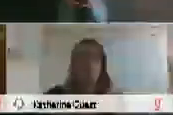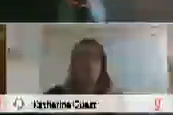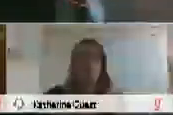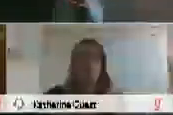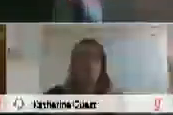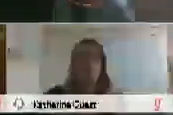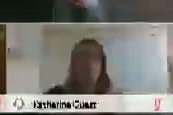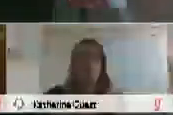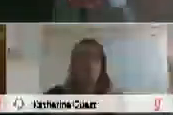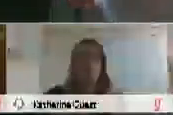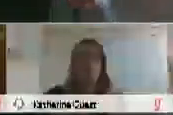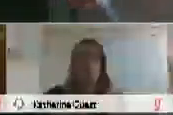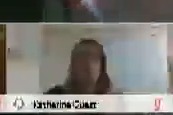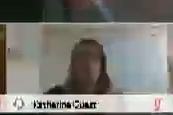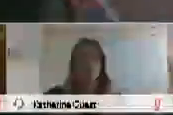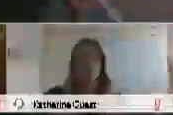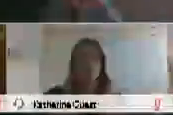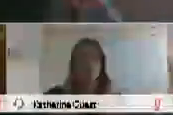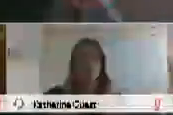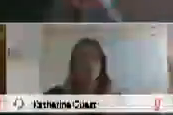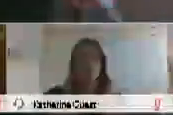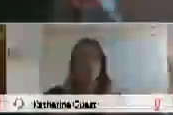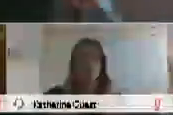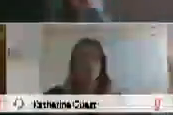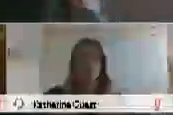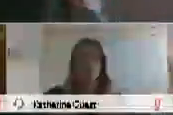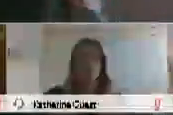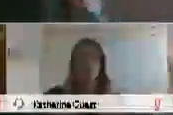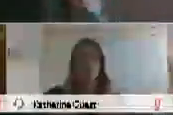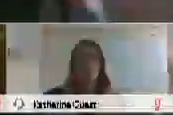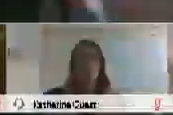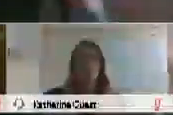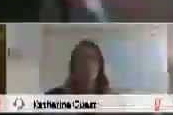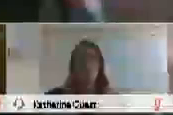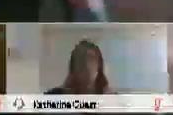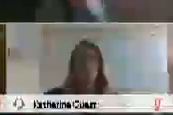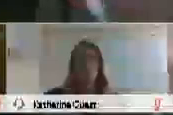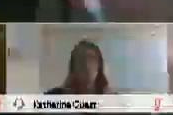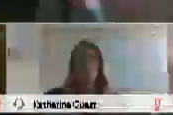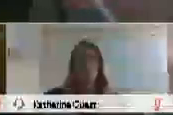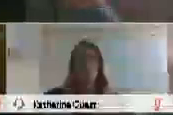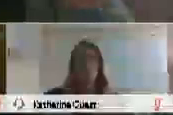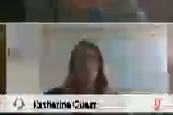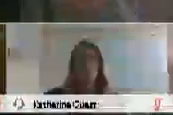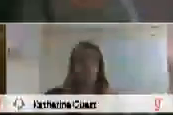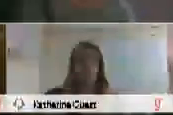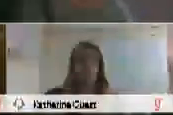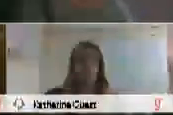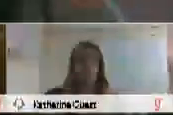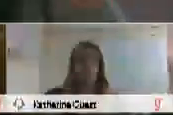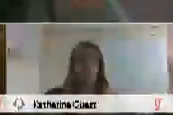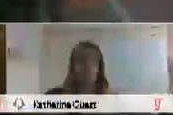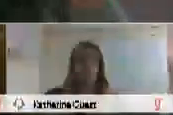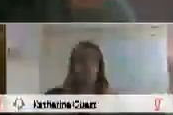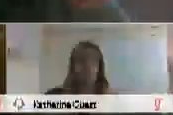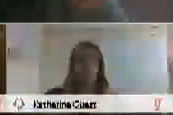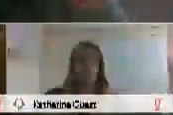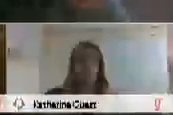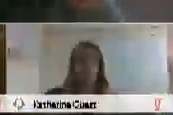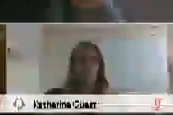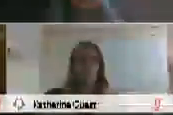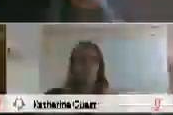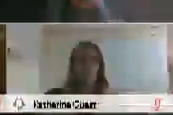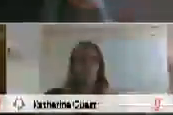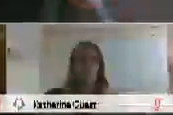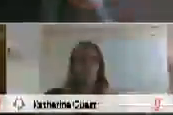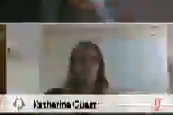care facilities to assess how they're doing there, to be able to provide some infection control teaching, as well as doing